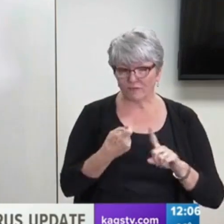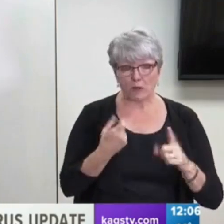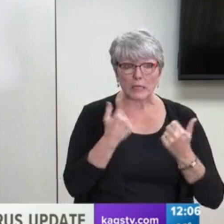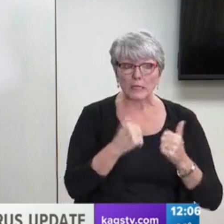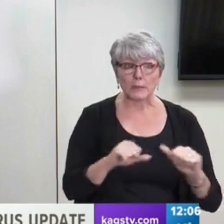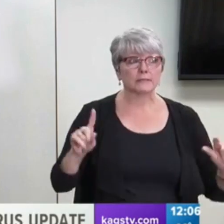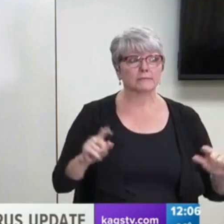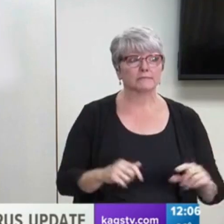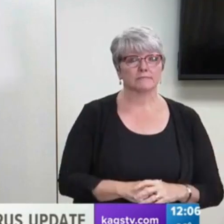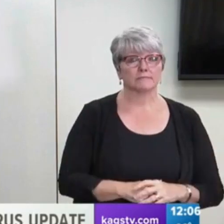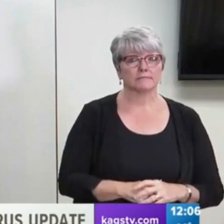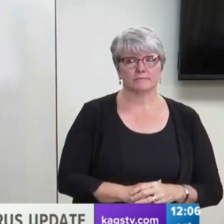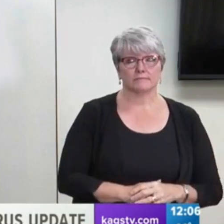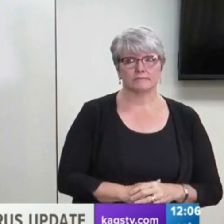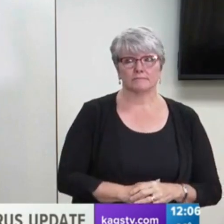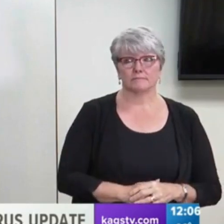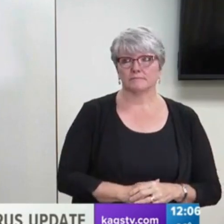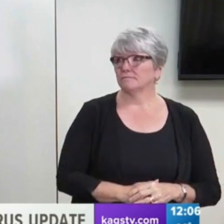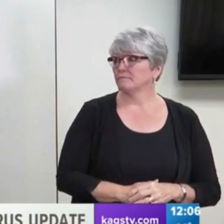anybody?